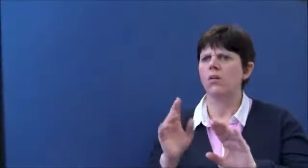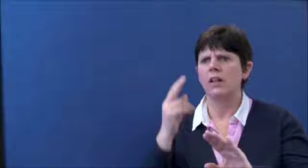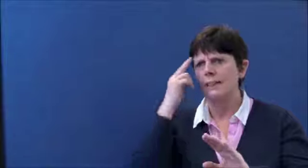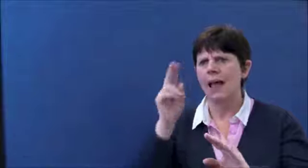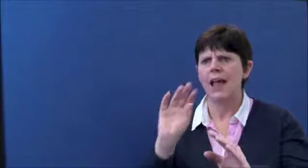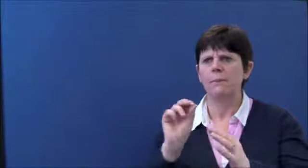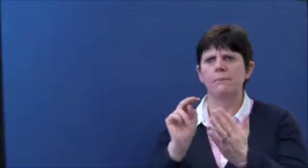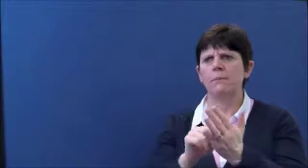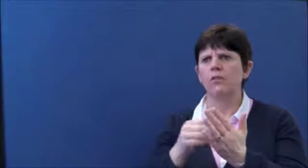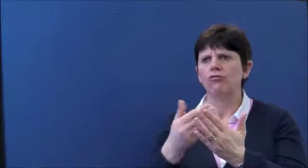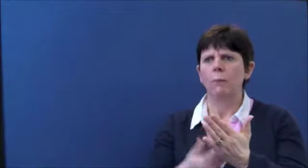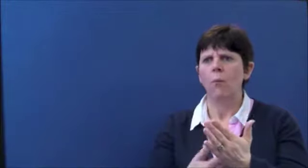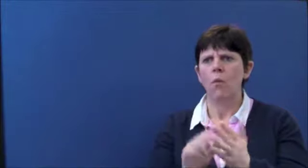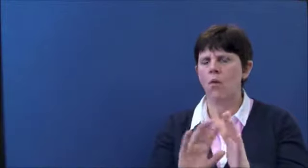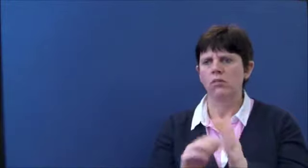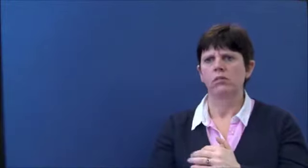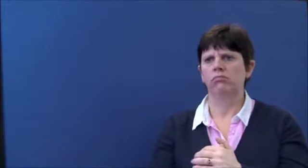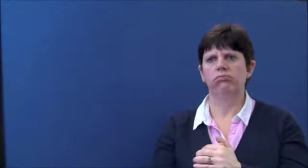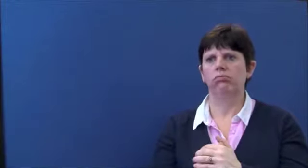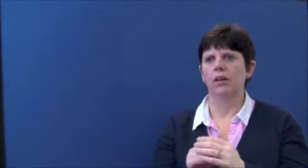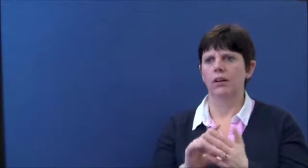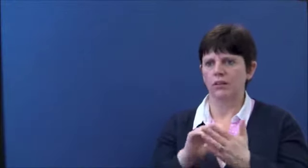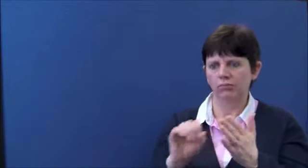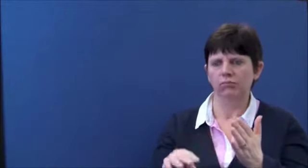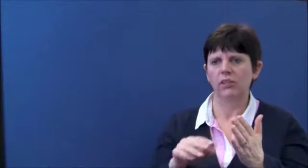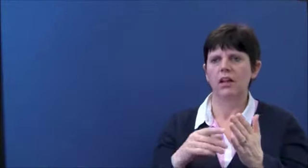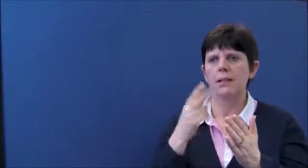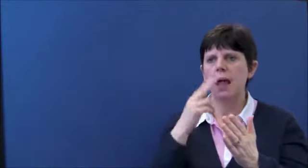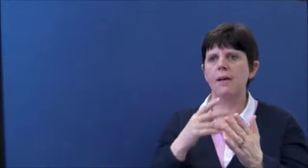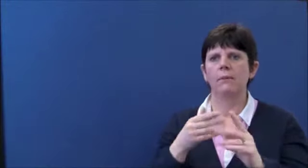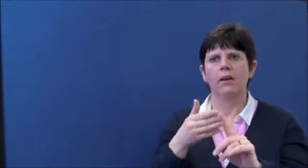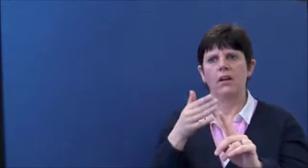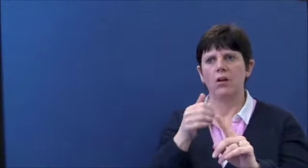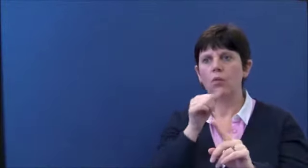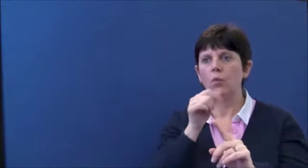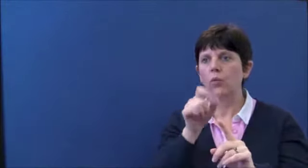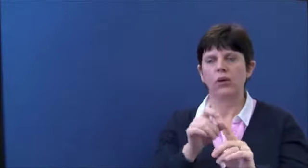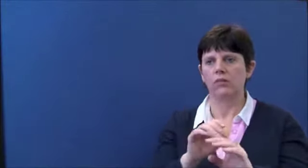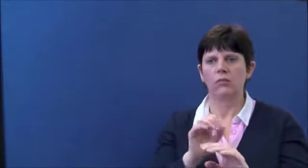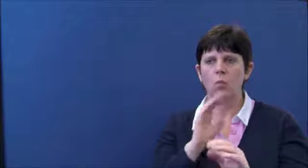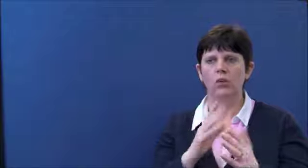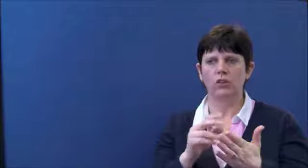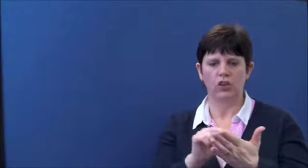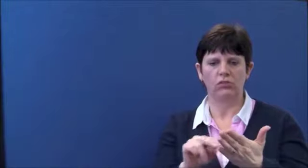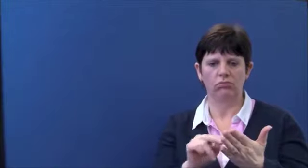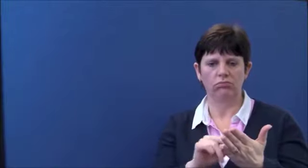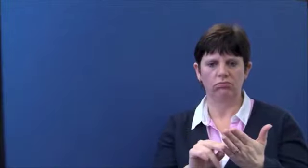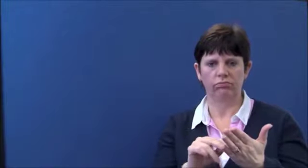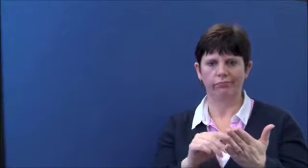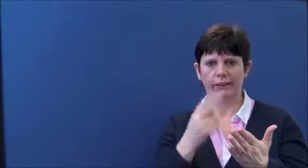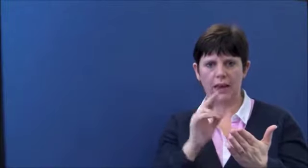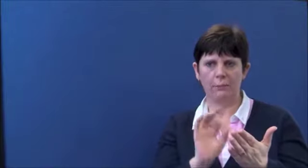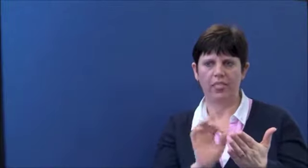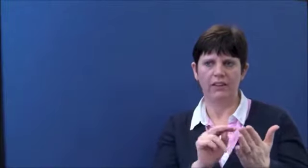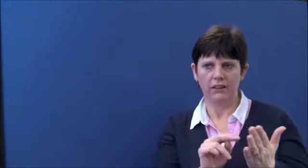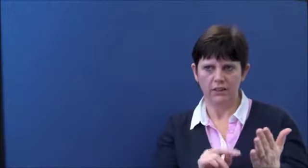The young person's name will definitely not appear in the final report, so that no one reading the report will be able to identify them. What we're